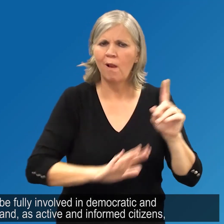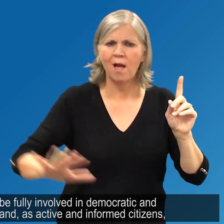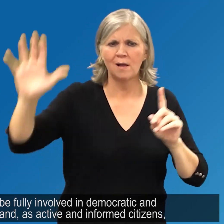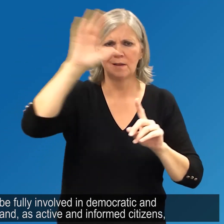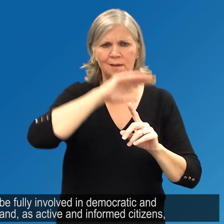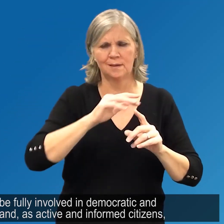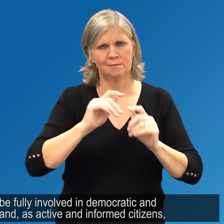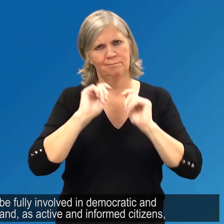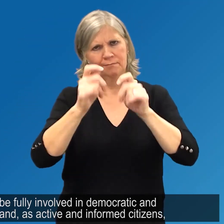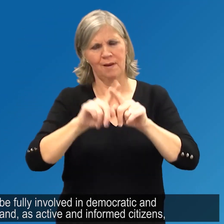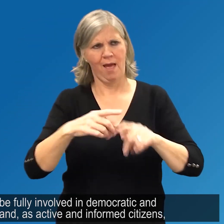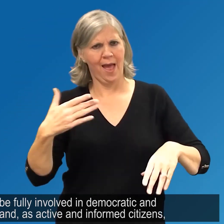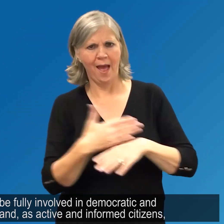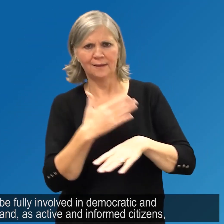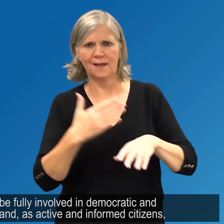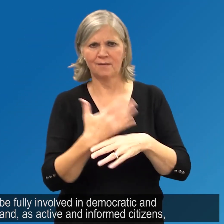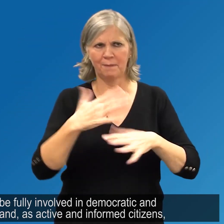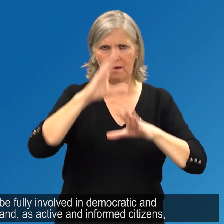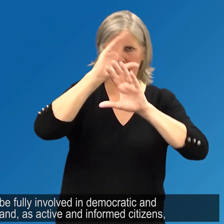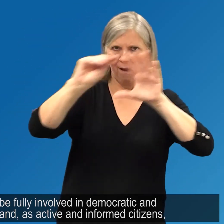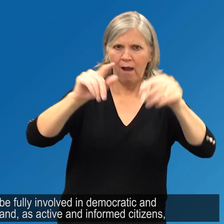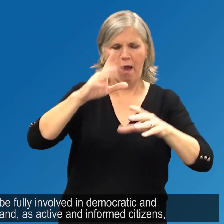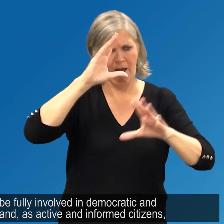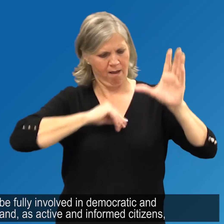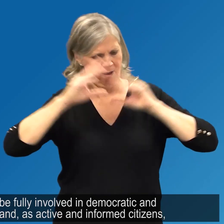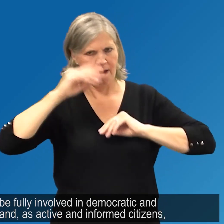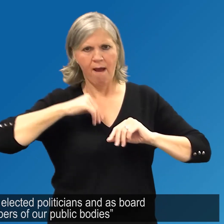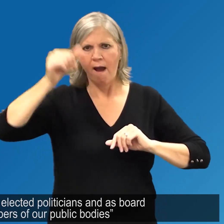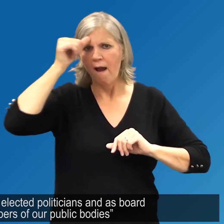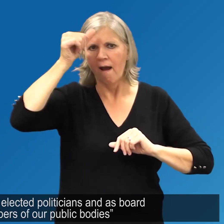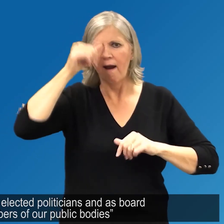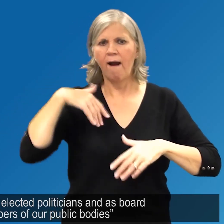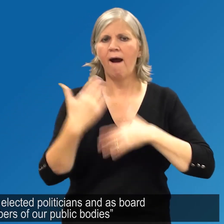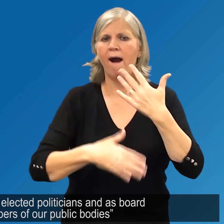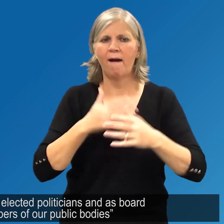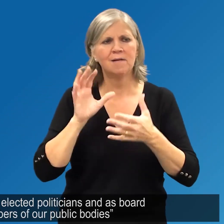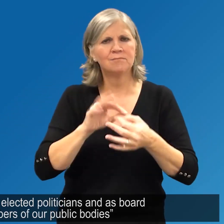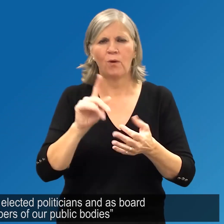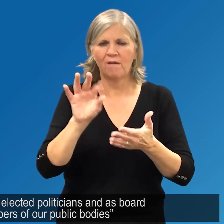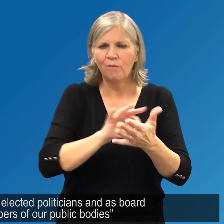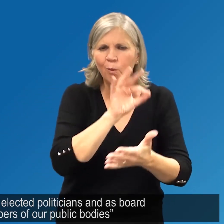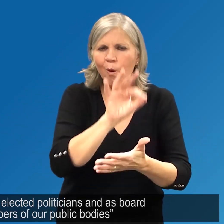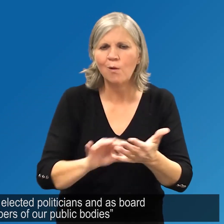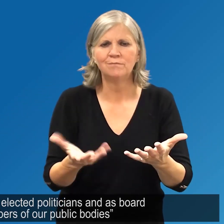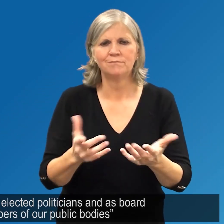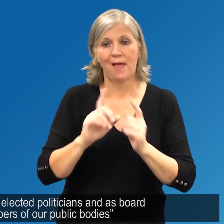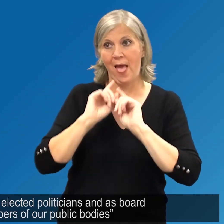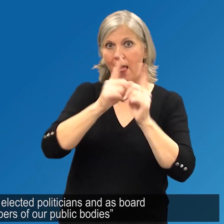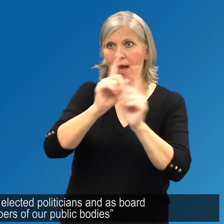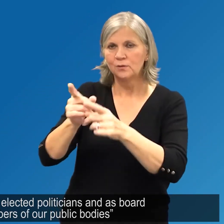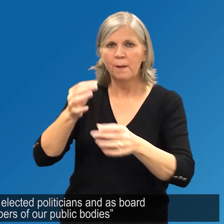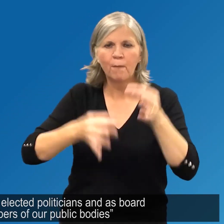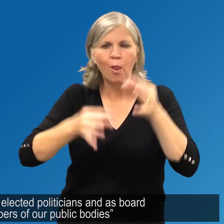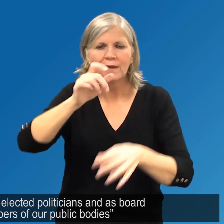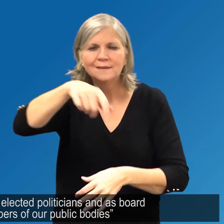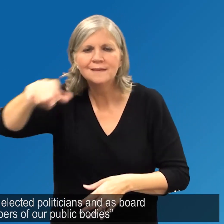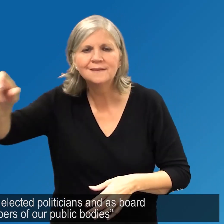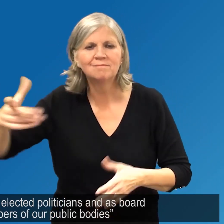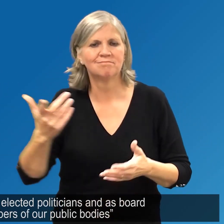will be fully involved in democratic and public life in Scotland, as active and informed citizens, as voters, as